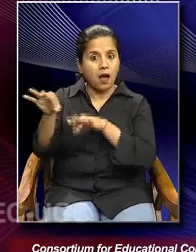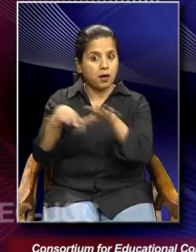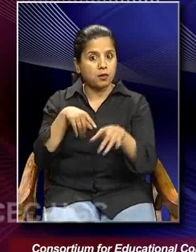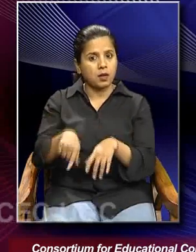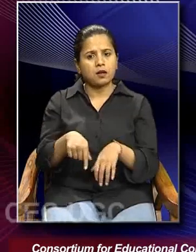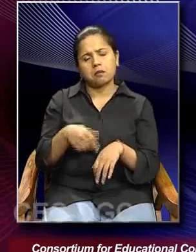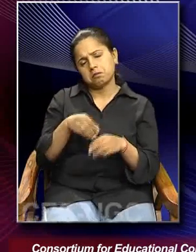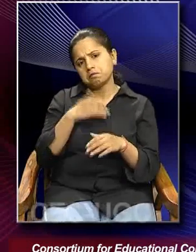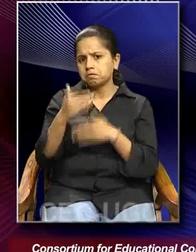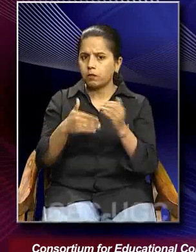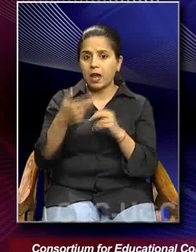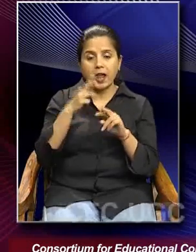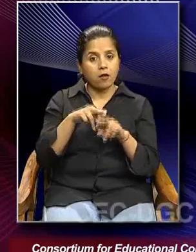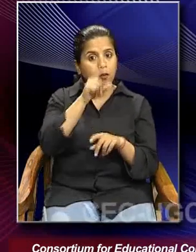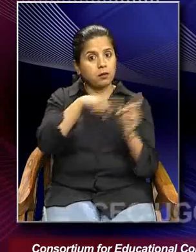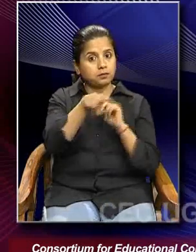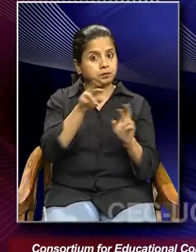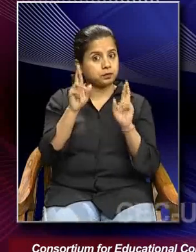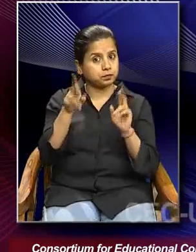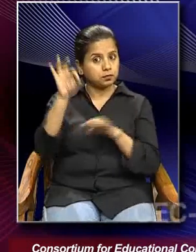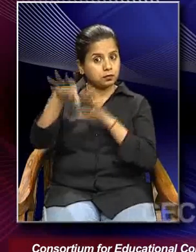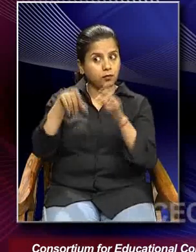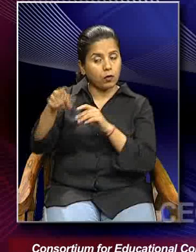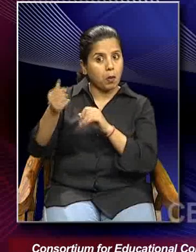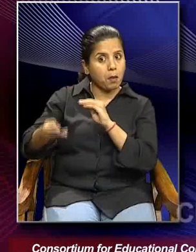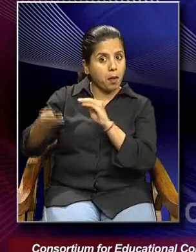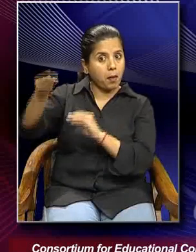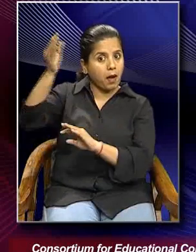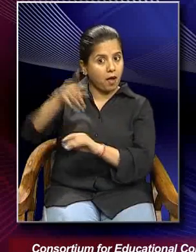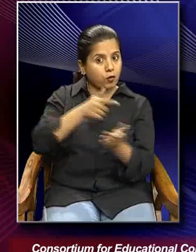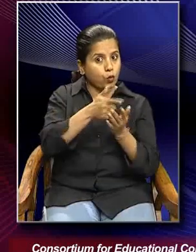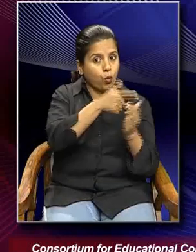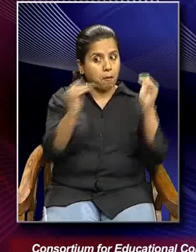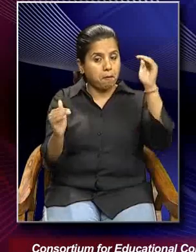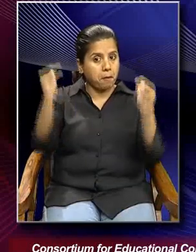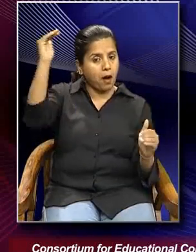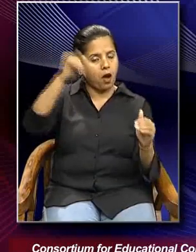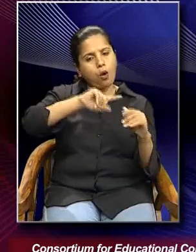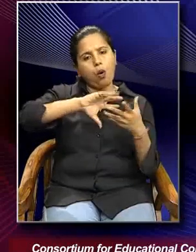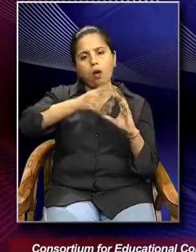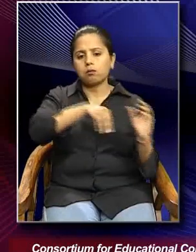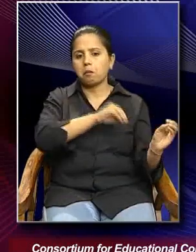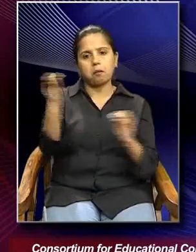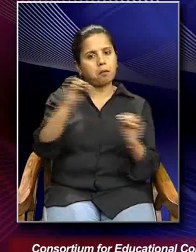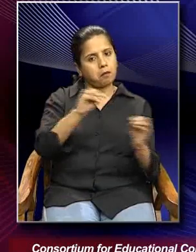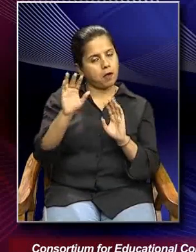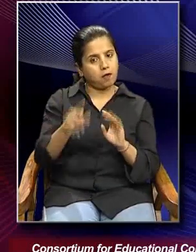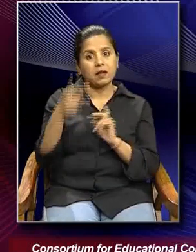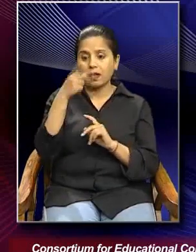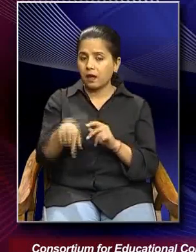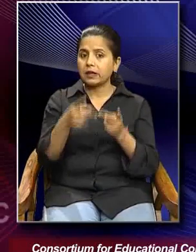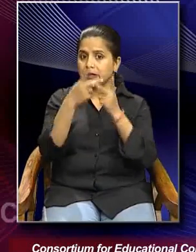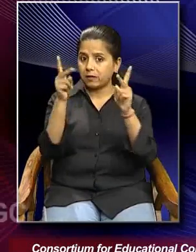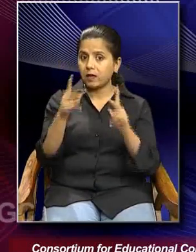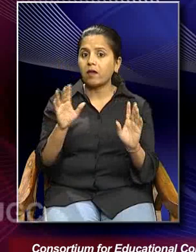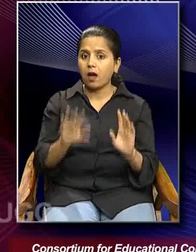as expected urban income exceeds rural income. So there are also wage differentials which are very